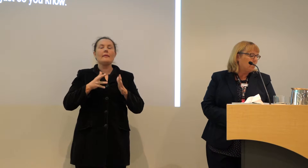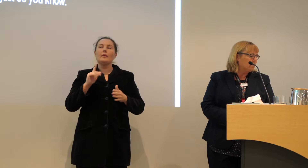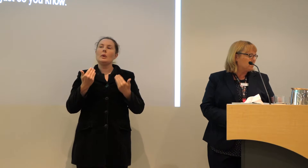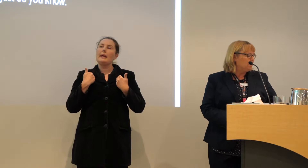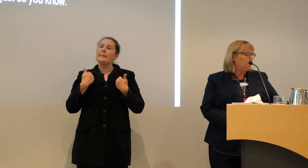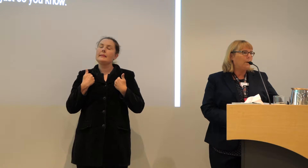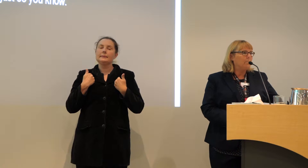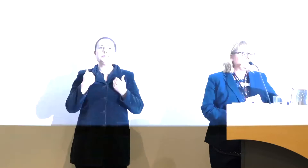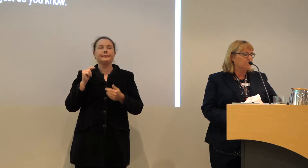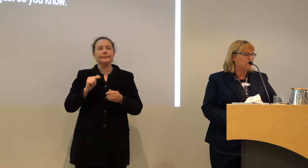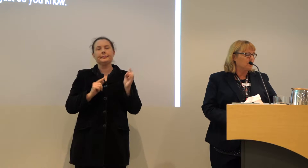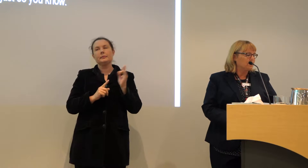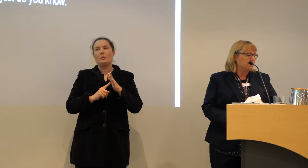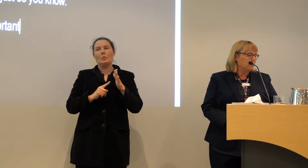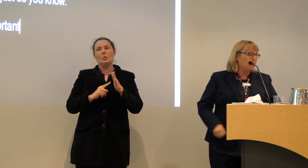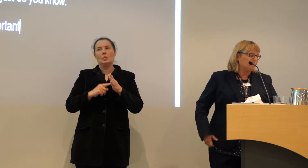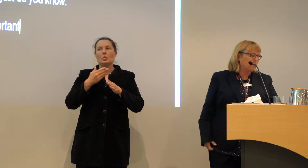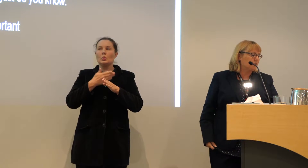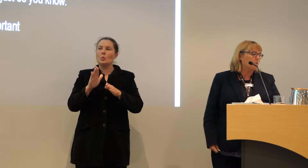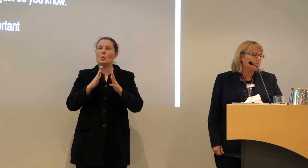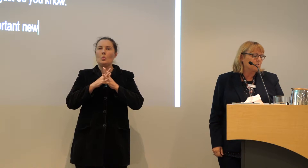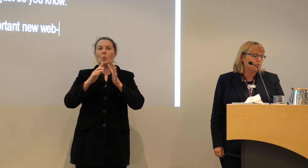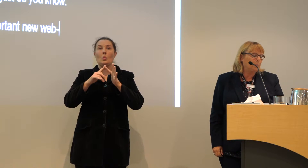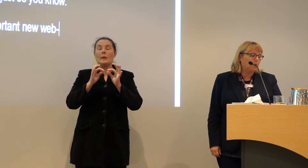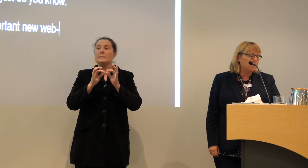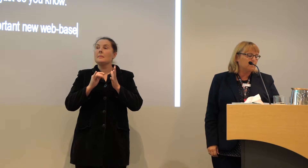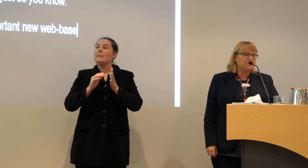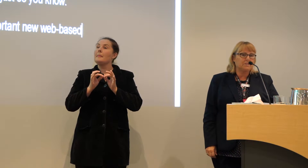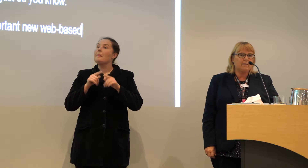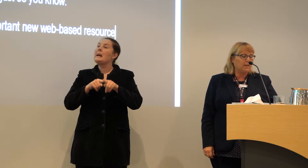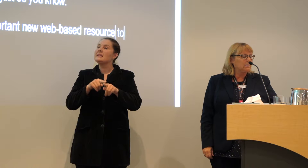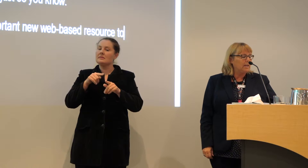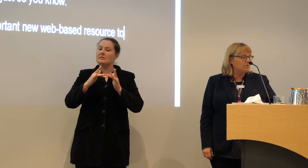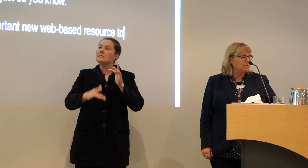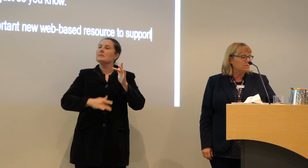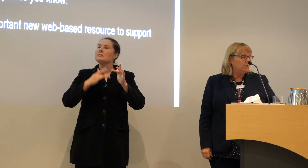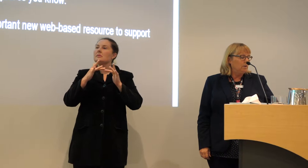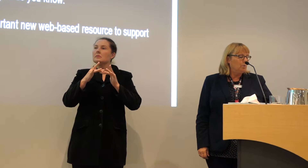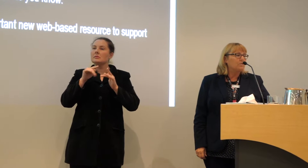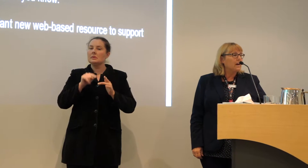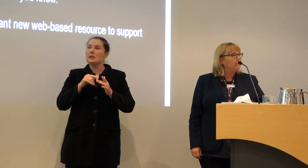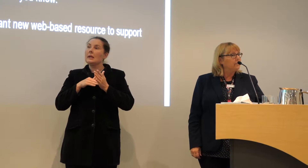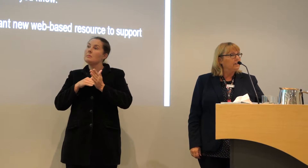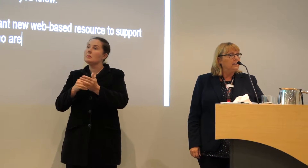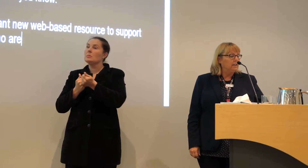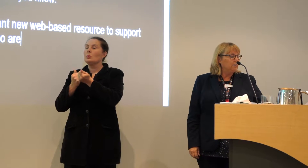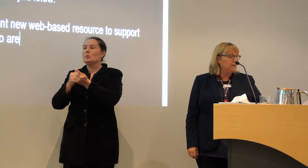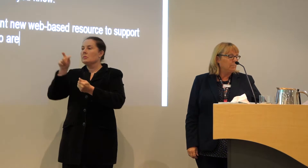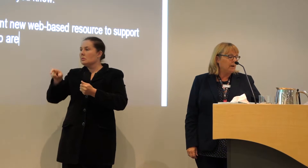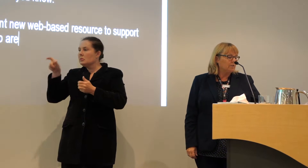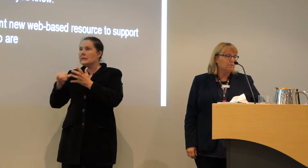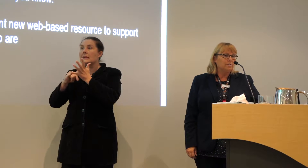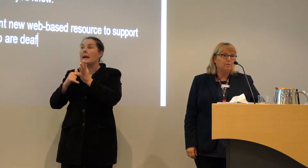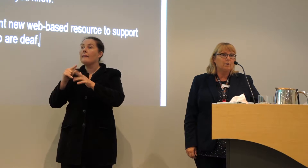an important new web-based resource to support hospital staff and patients who are deaf,